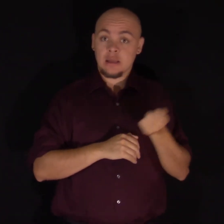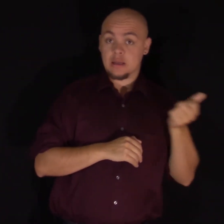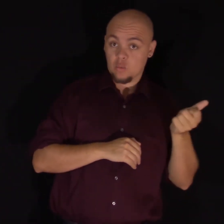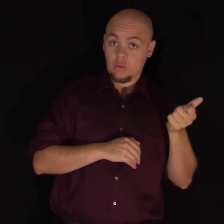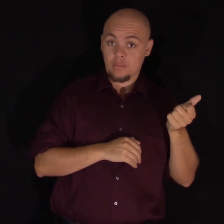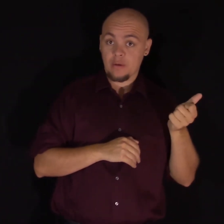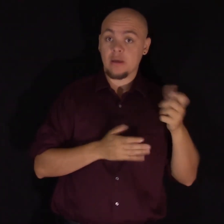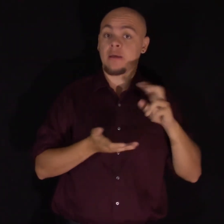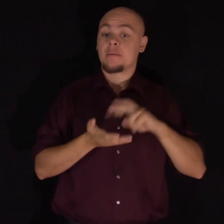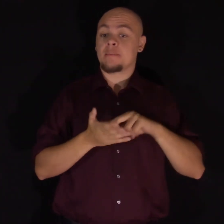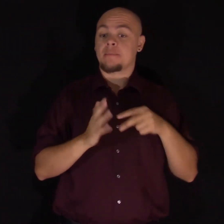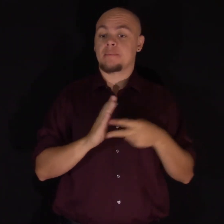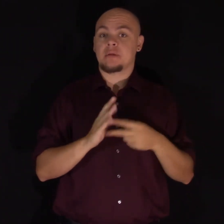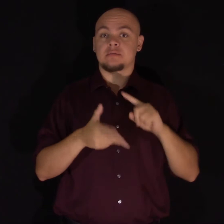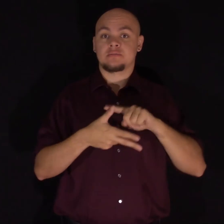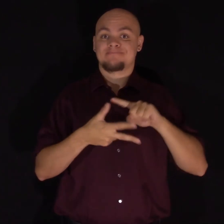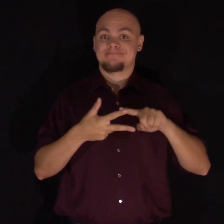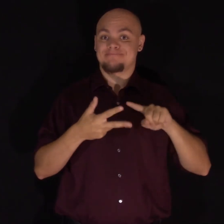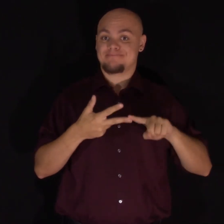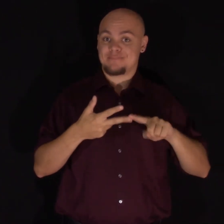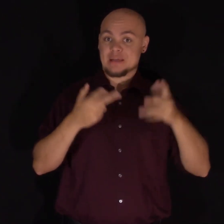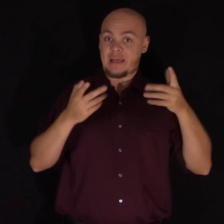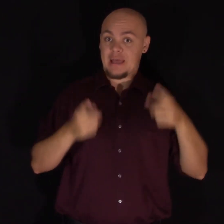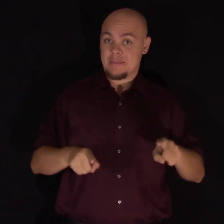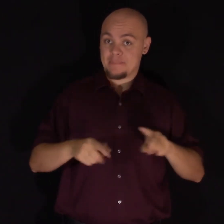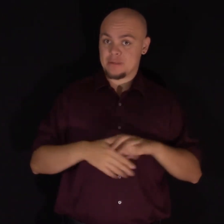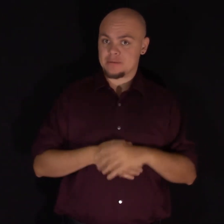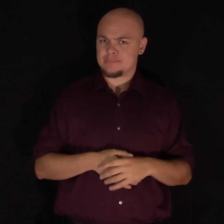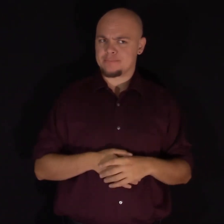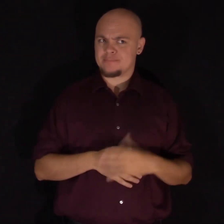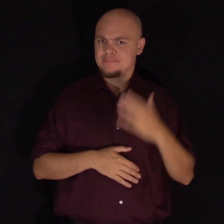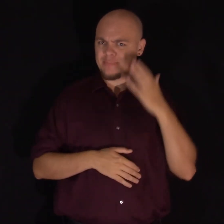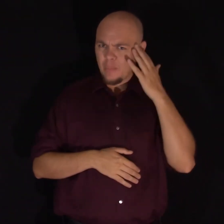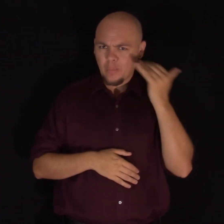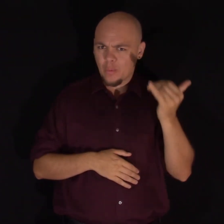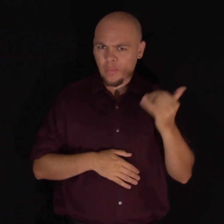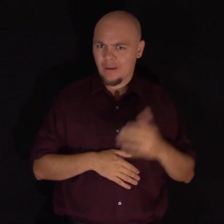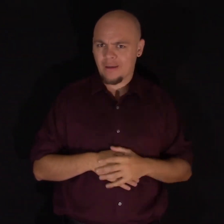these three effects. Why?